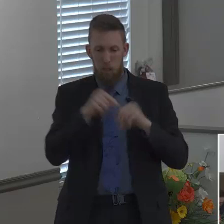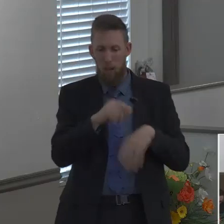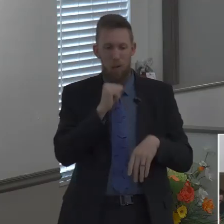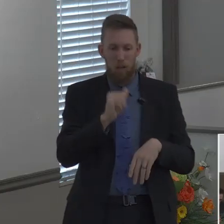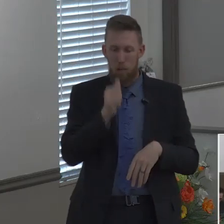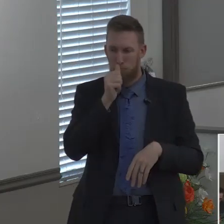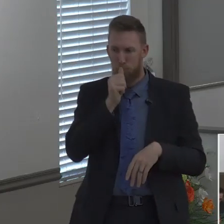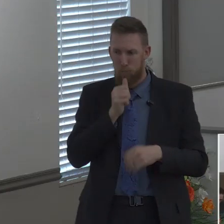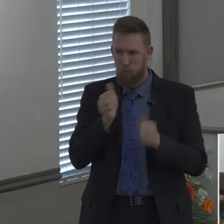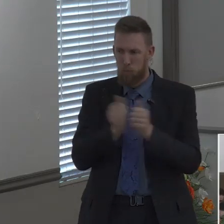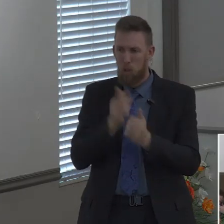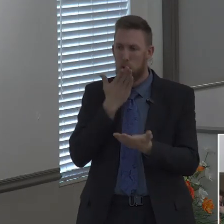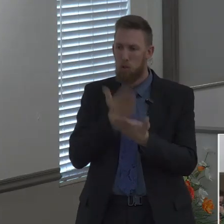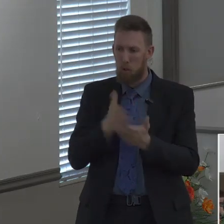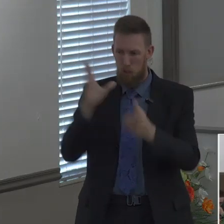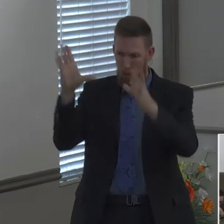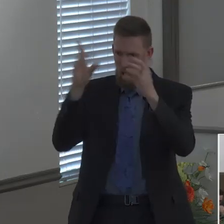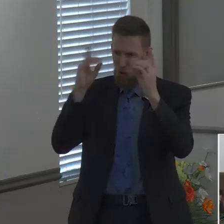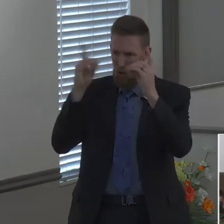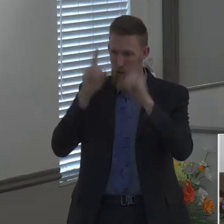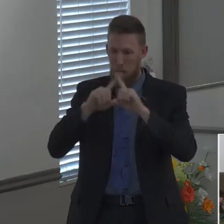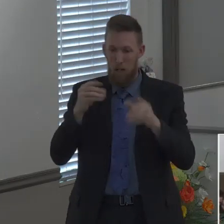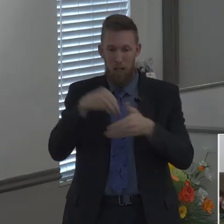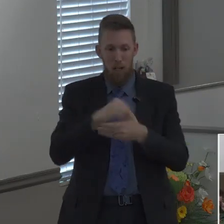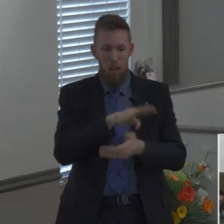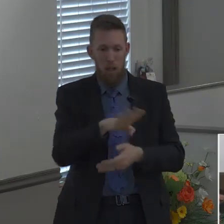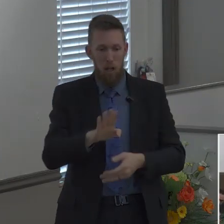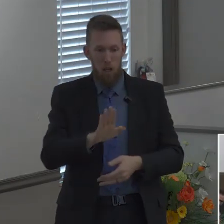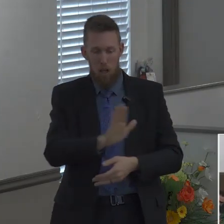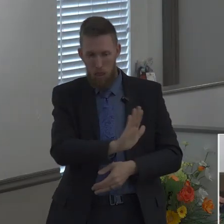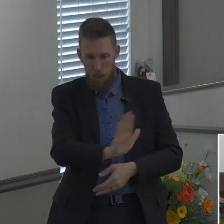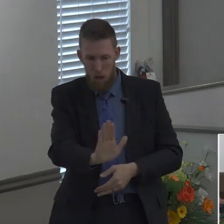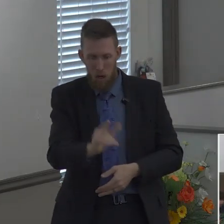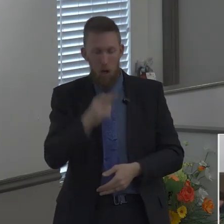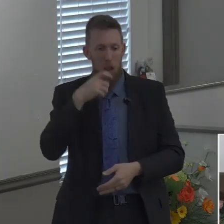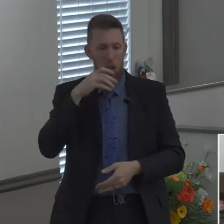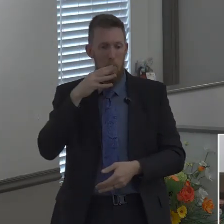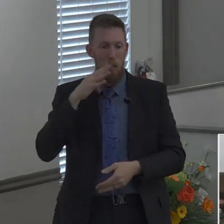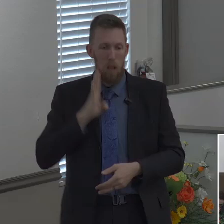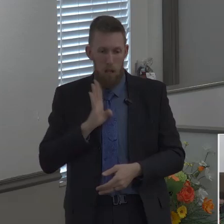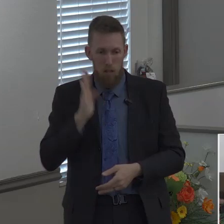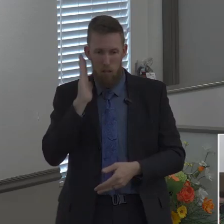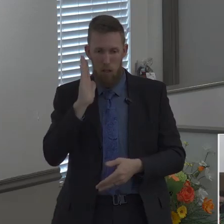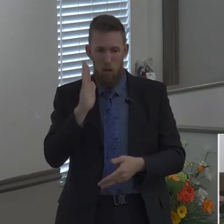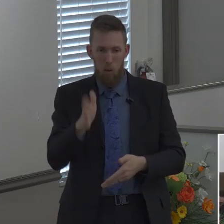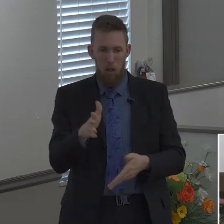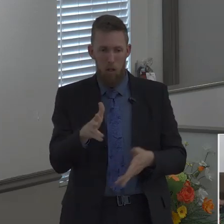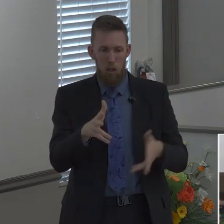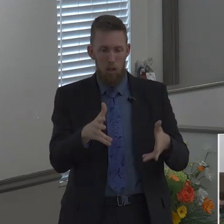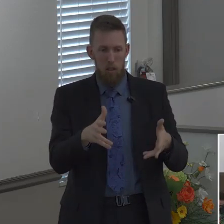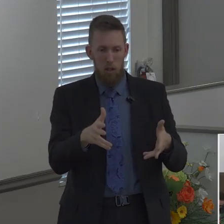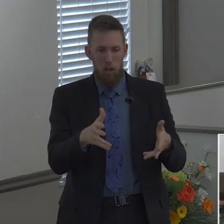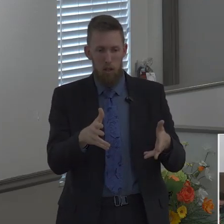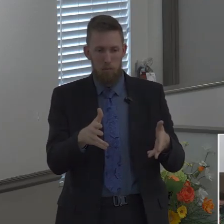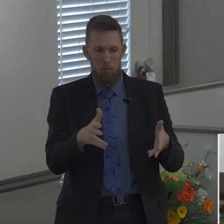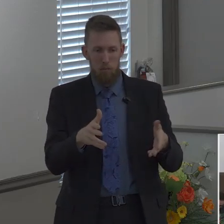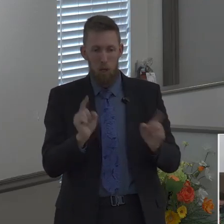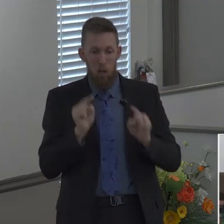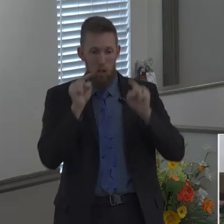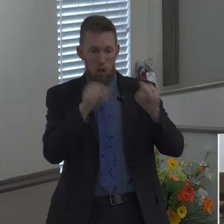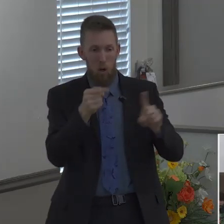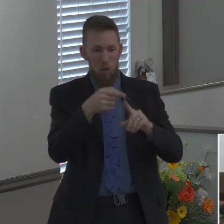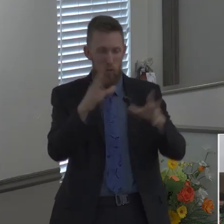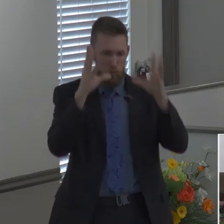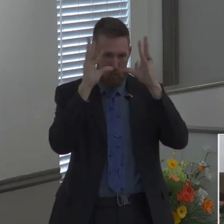not endure sound doctrine, but after their own lust shall they heap to themselves